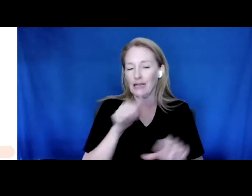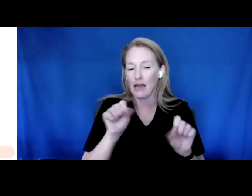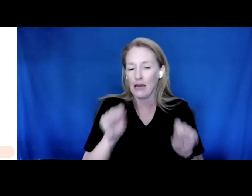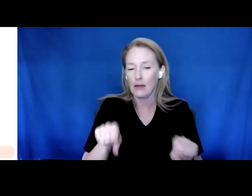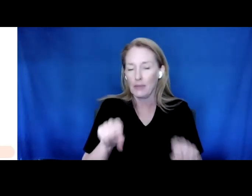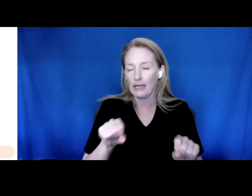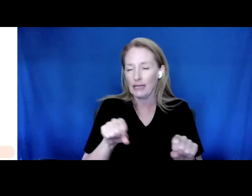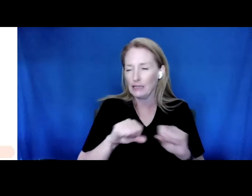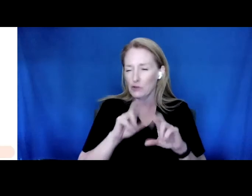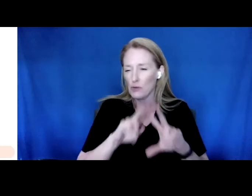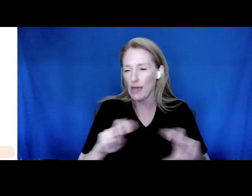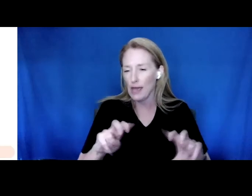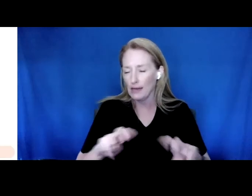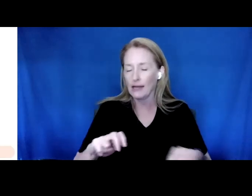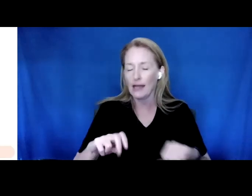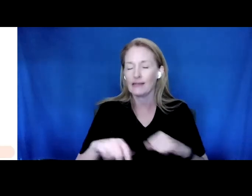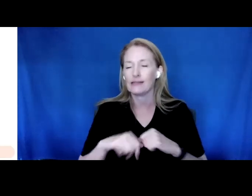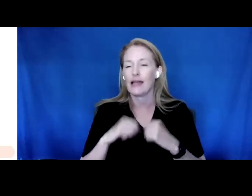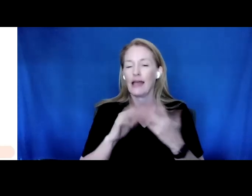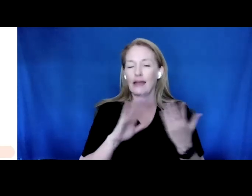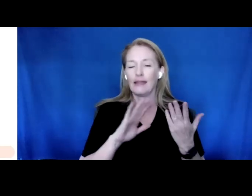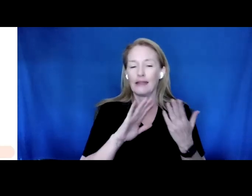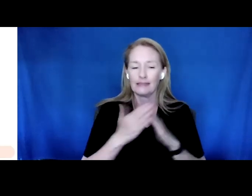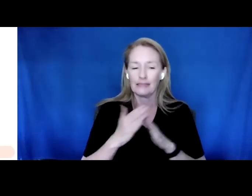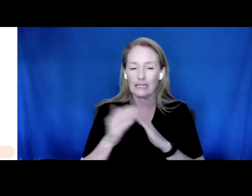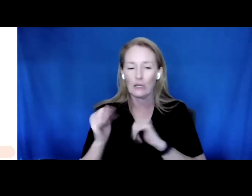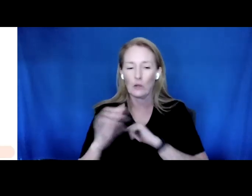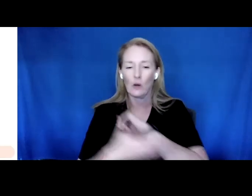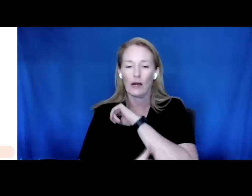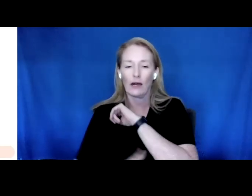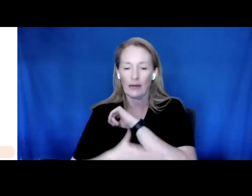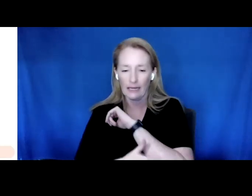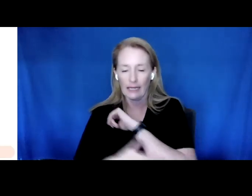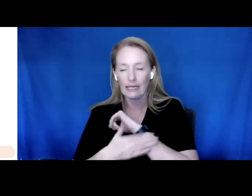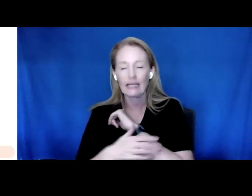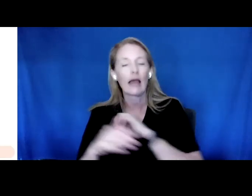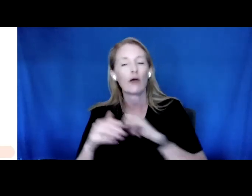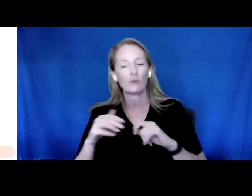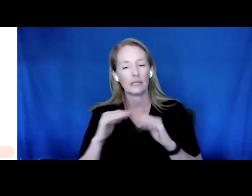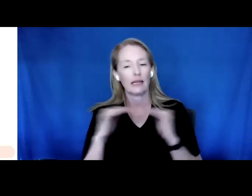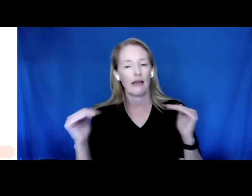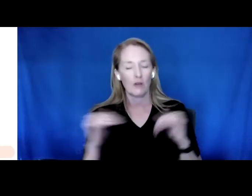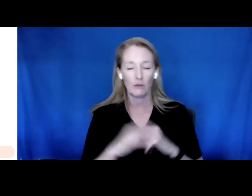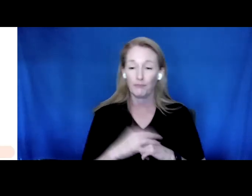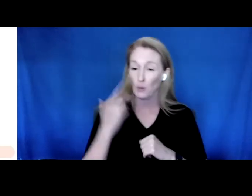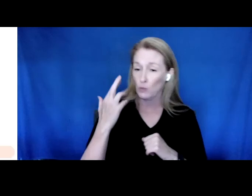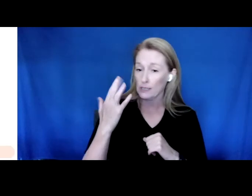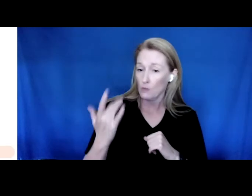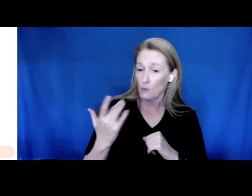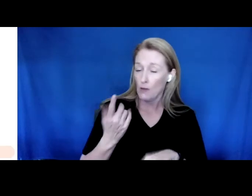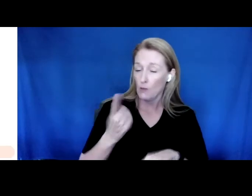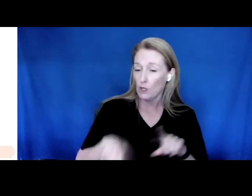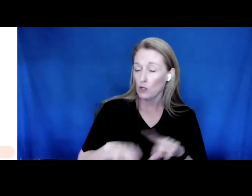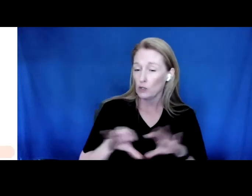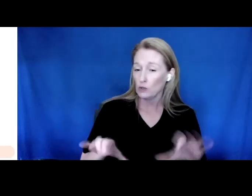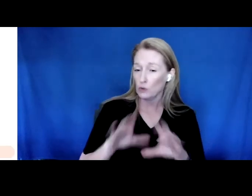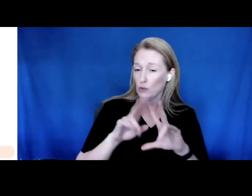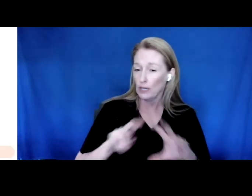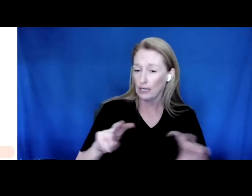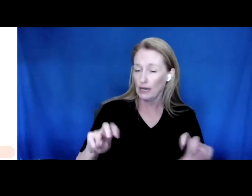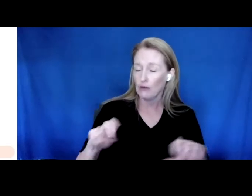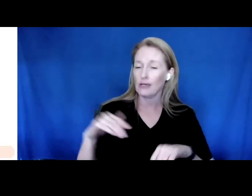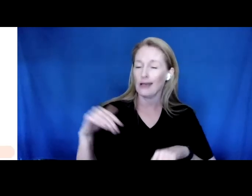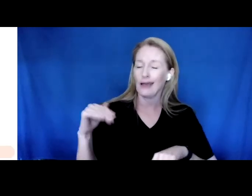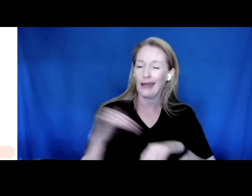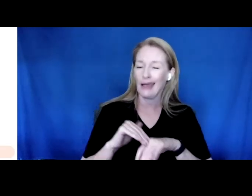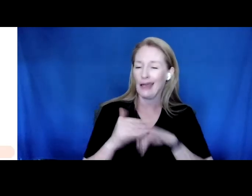level, from Sally? Yeah, so the reason that we weren't able to conduct this analysis at the county or city level is because